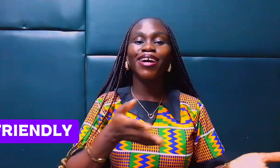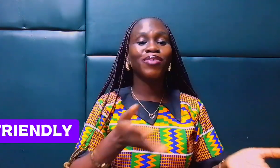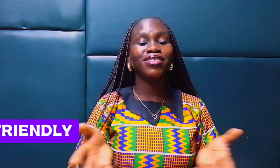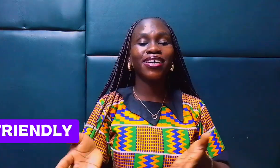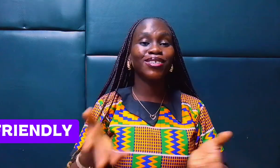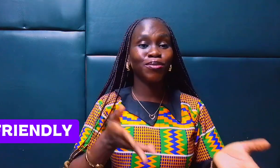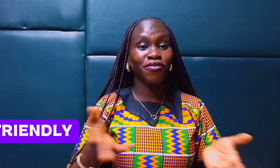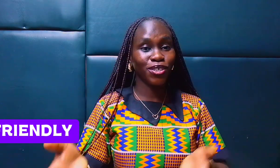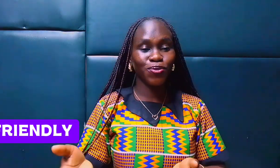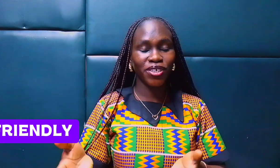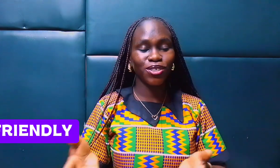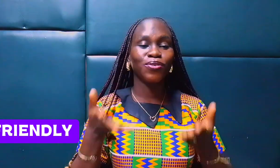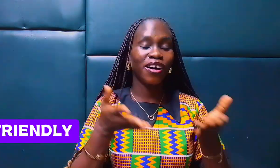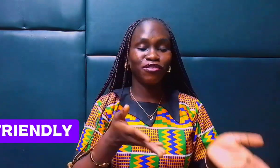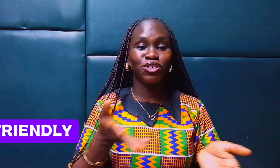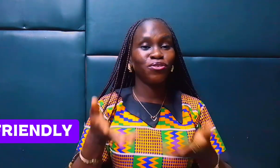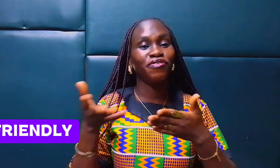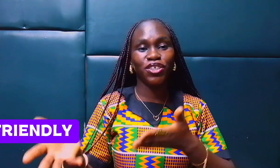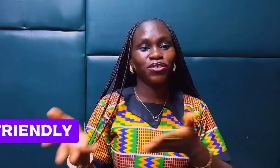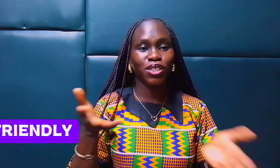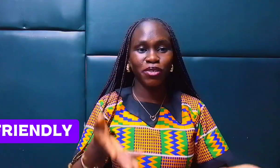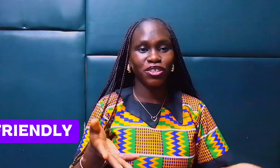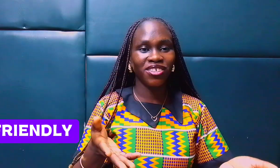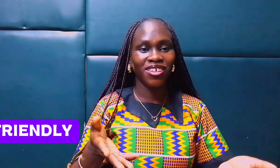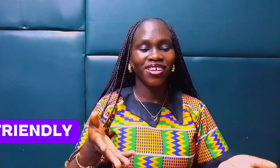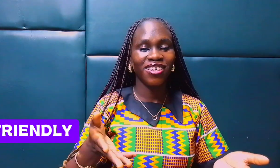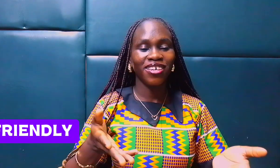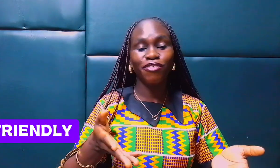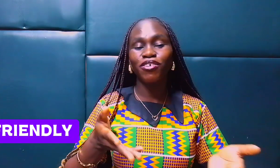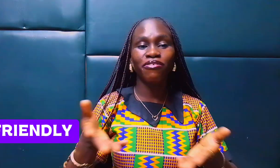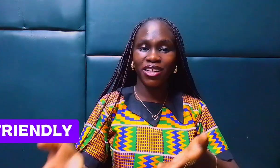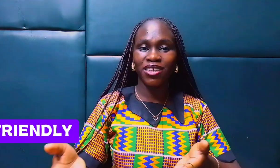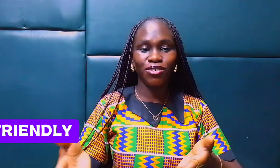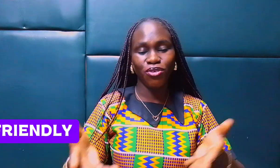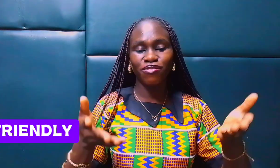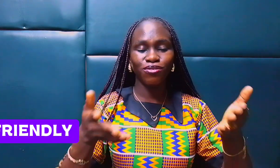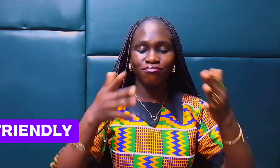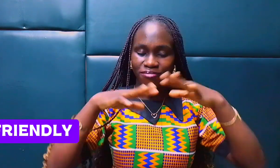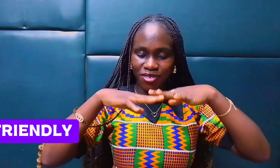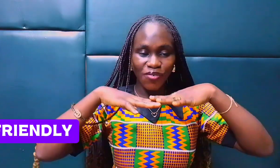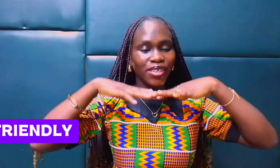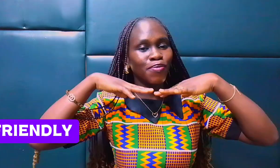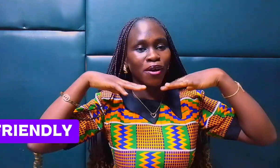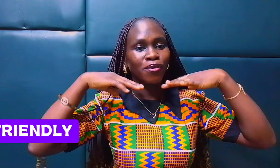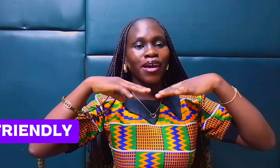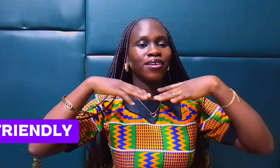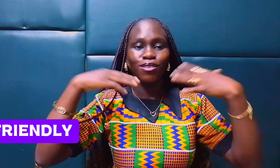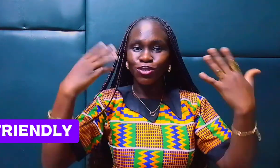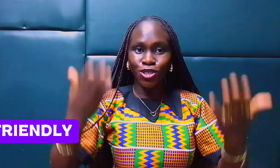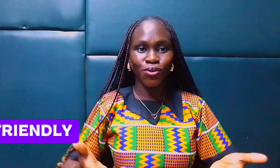And when signing some of these words, you have to show the facial expression. If you're friendly, you have to give it a smile to show